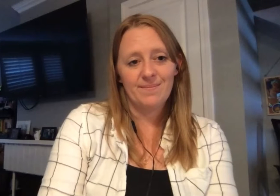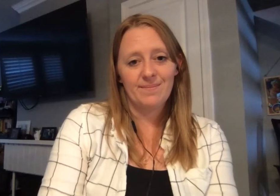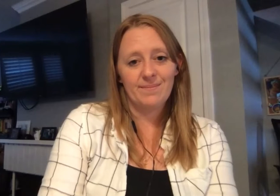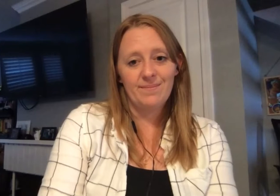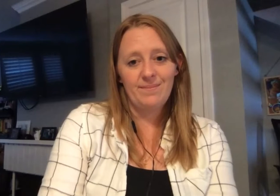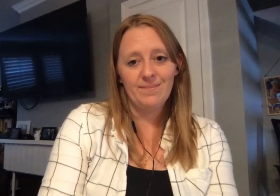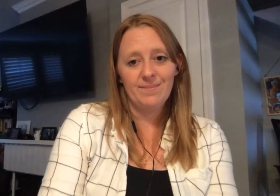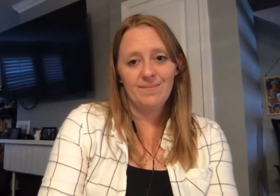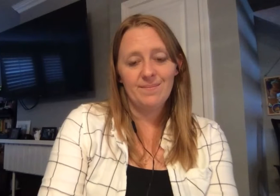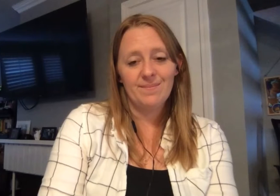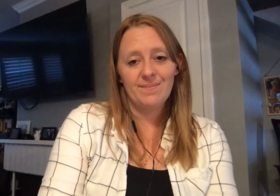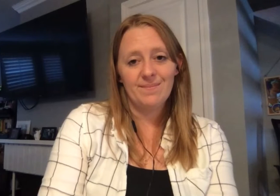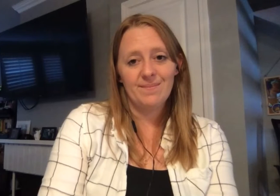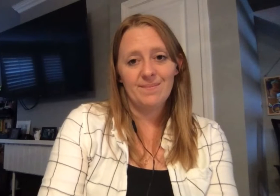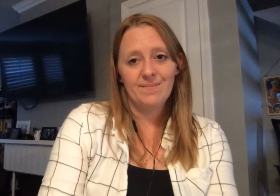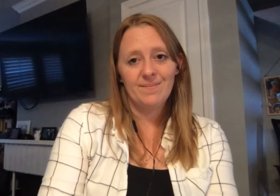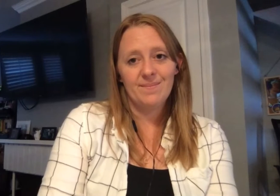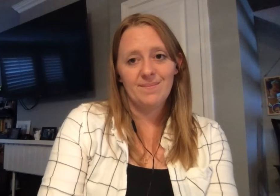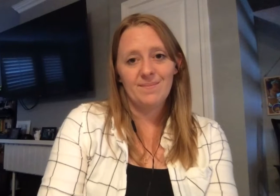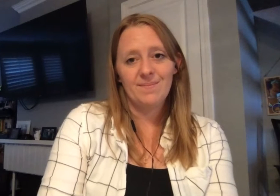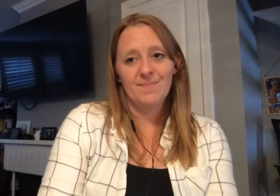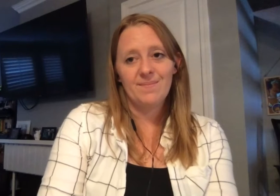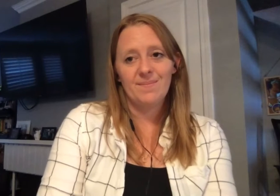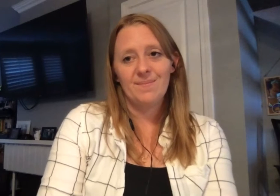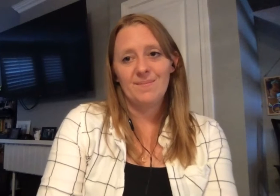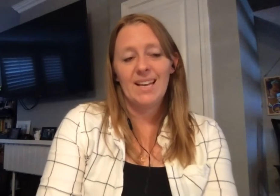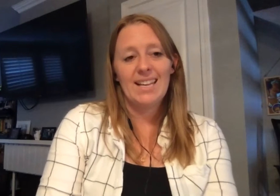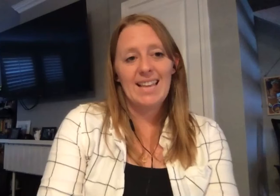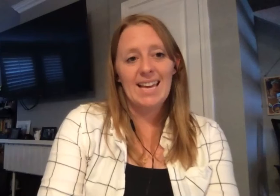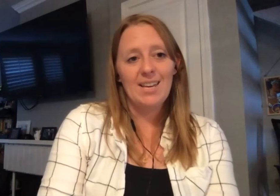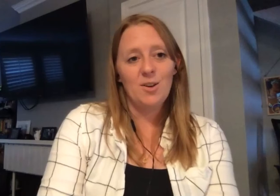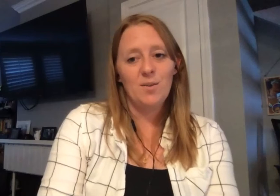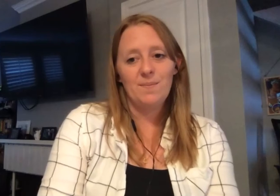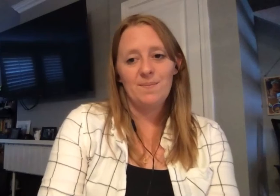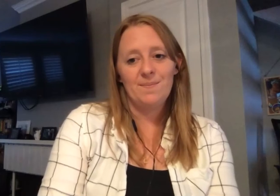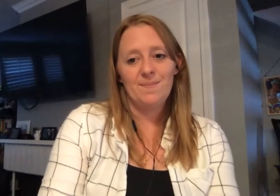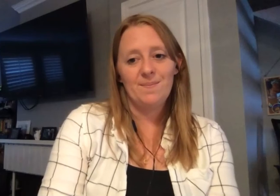I'm going to stop recording so people can ask and answer questions. Thank you.